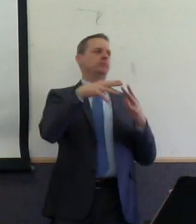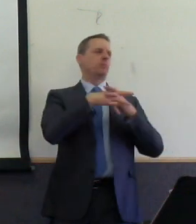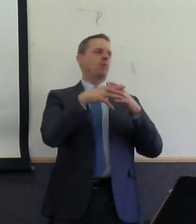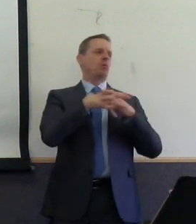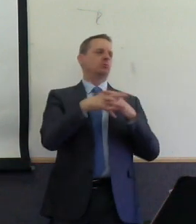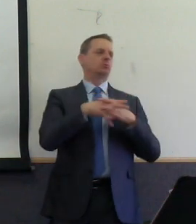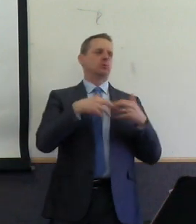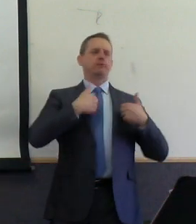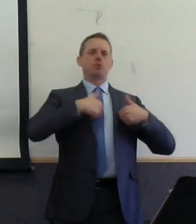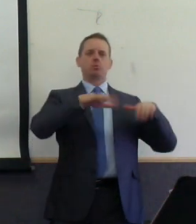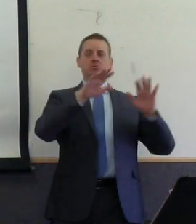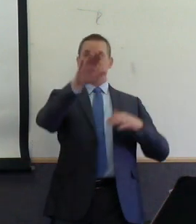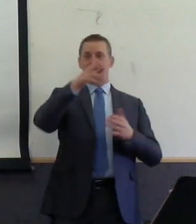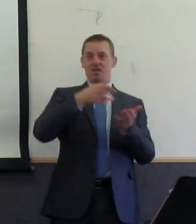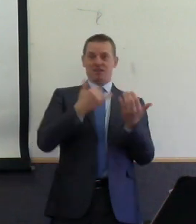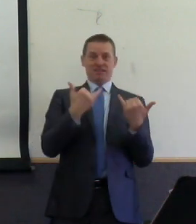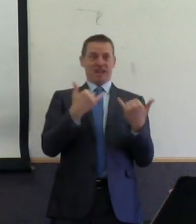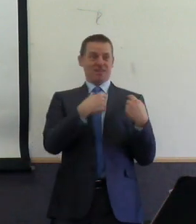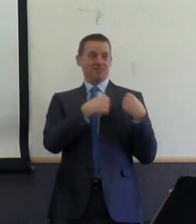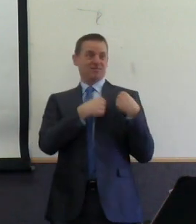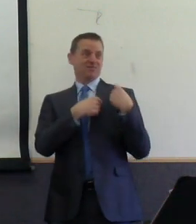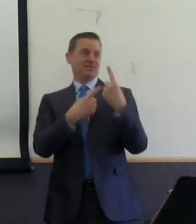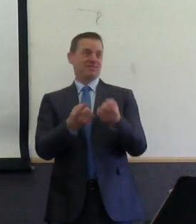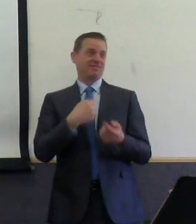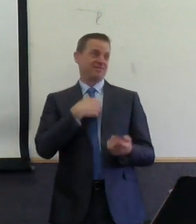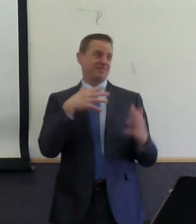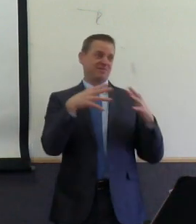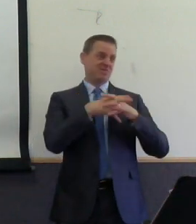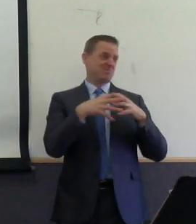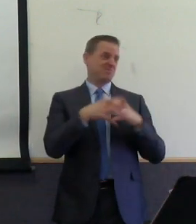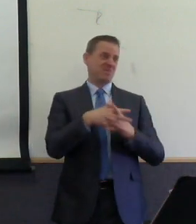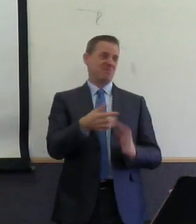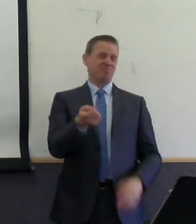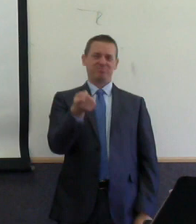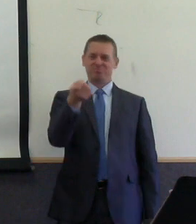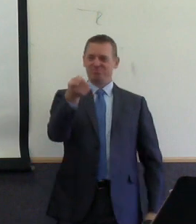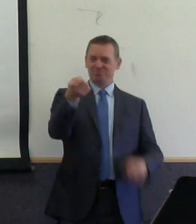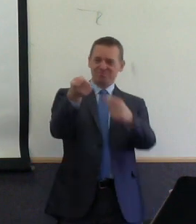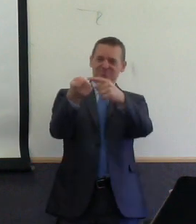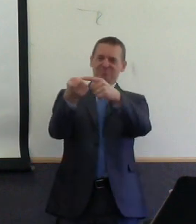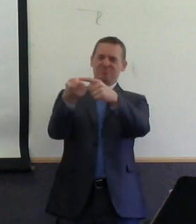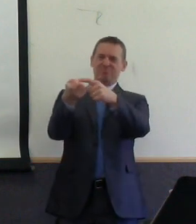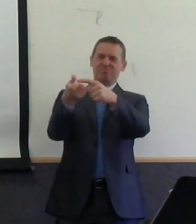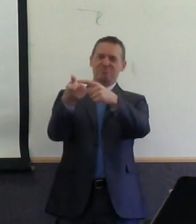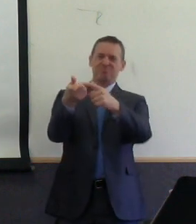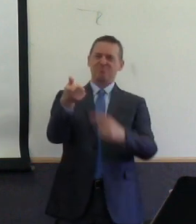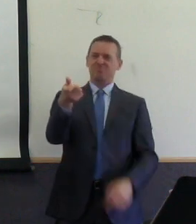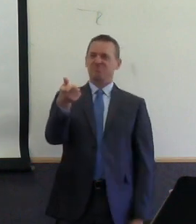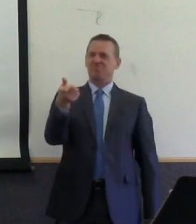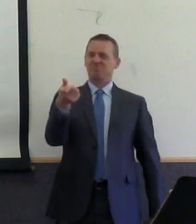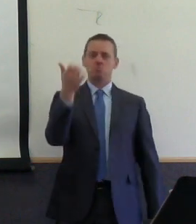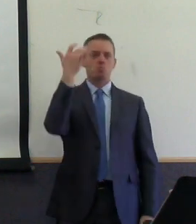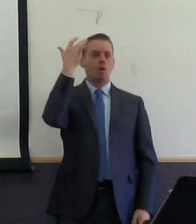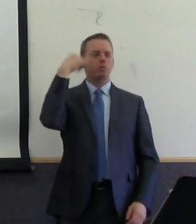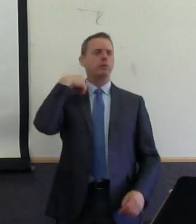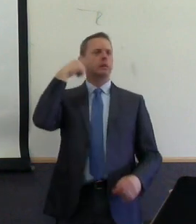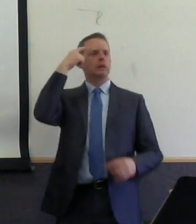We all come together. Why go to church? You go to church. Just like that, I'm crazy